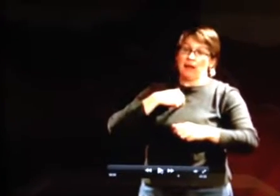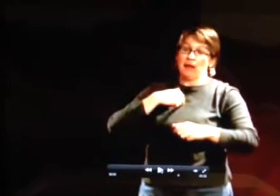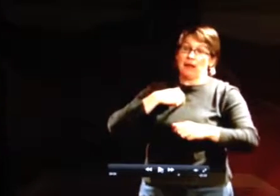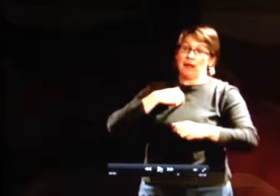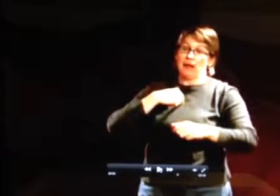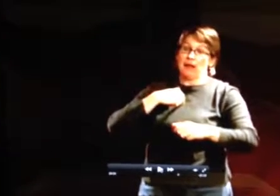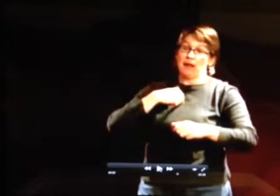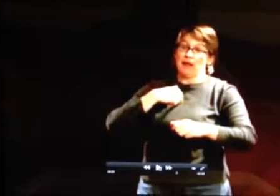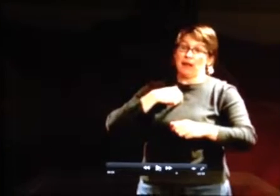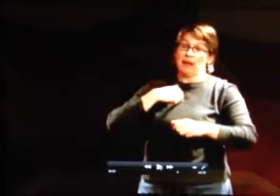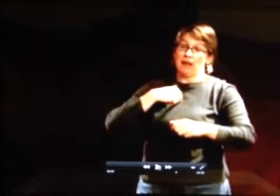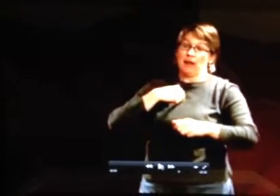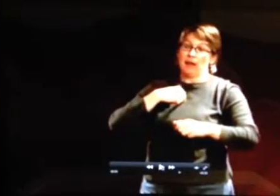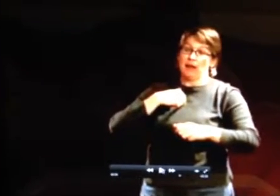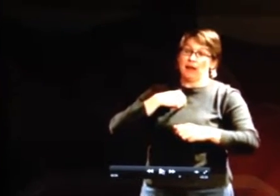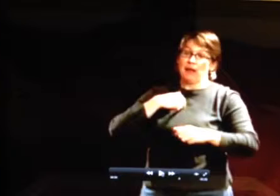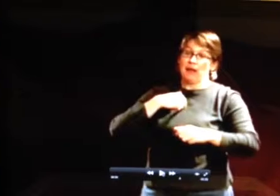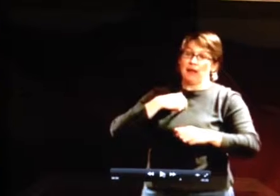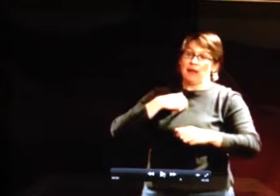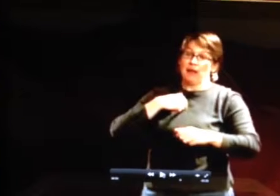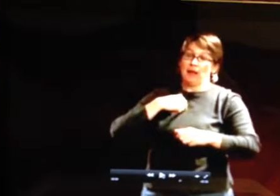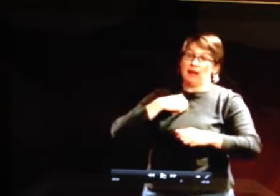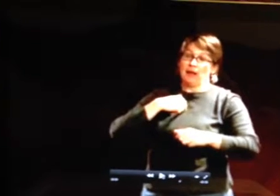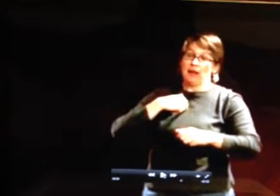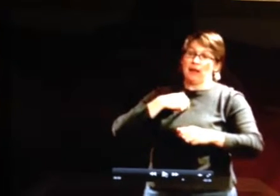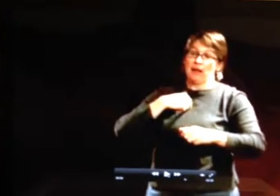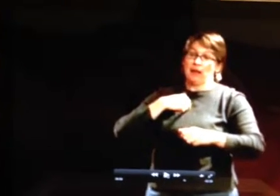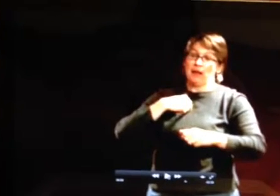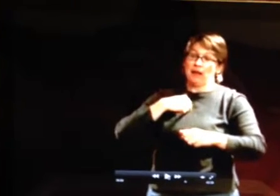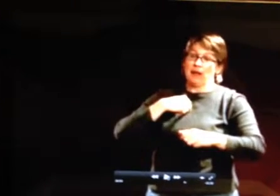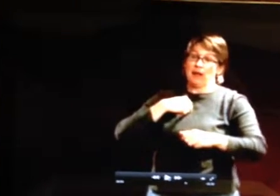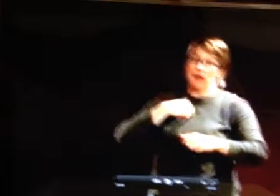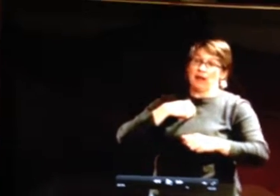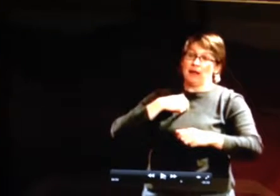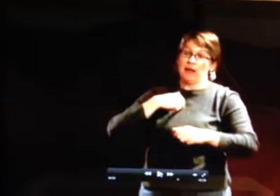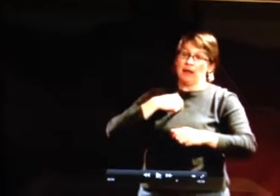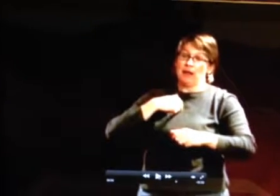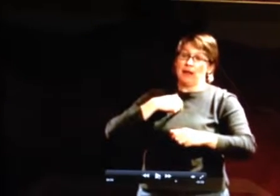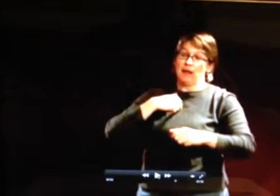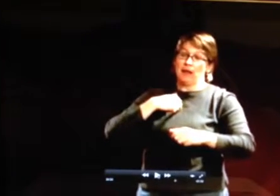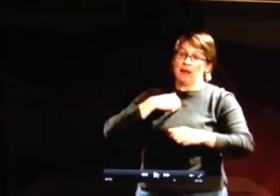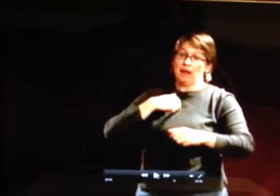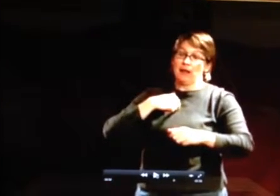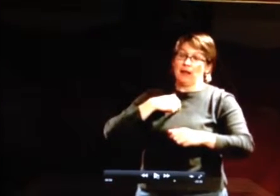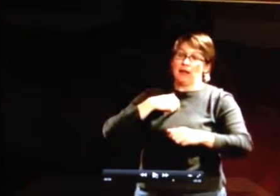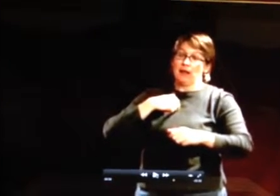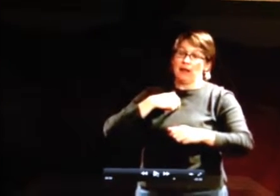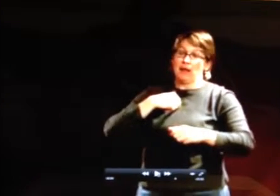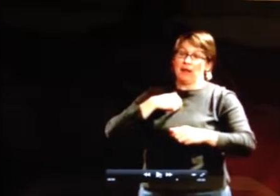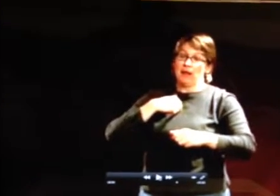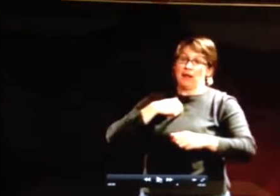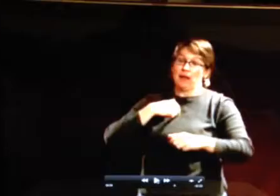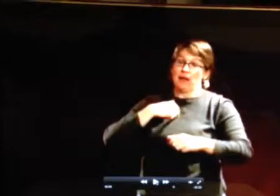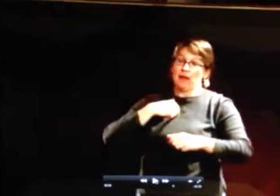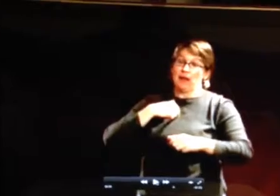to sit closer to the front to even out the boat, or else it's going to flip." And my son said, "No, no, the boat's big enough, it won't